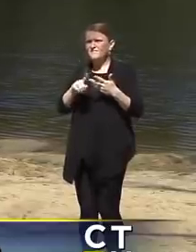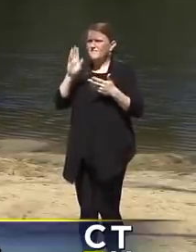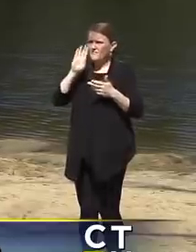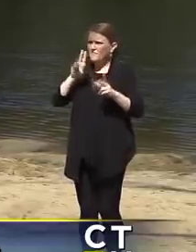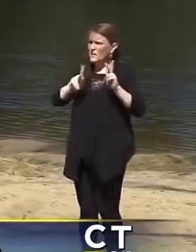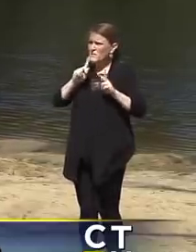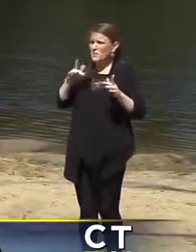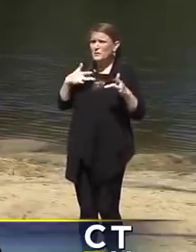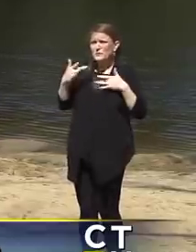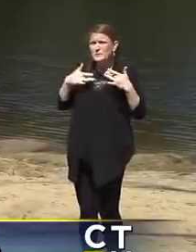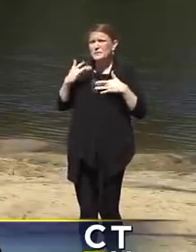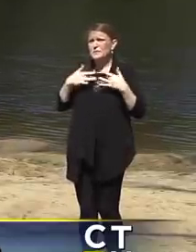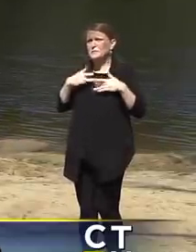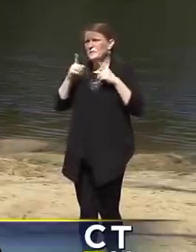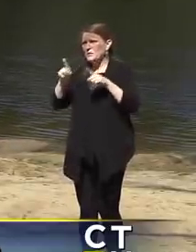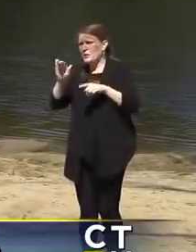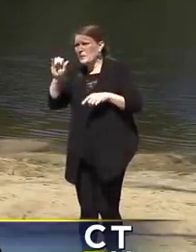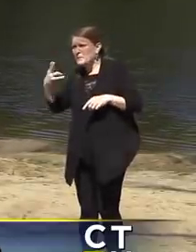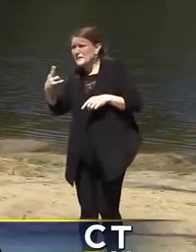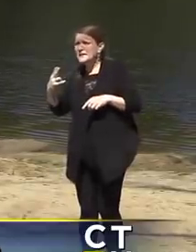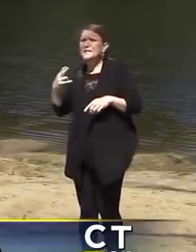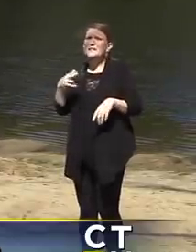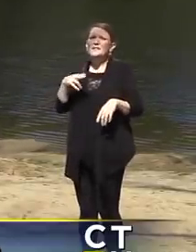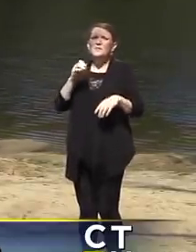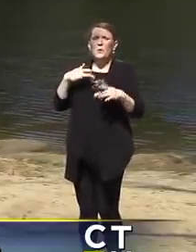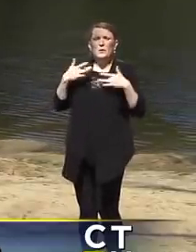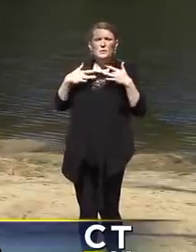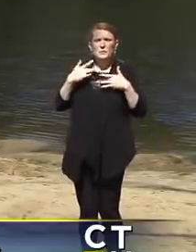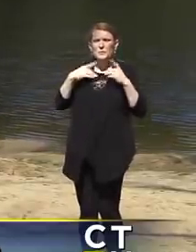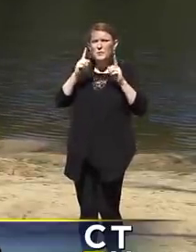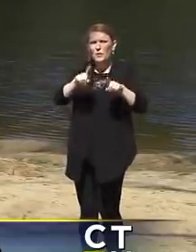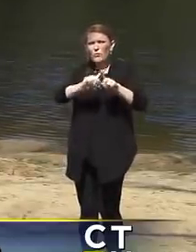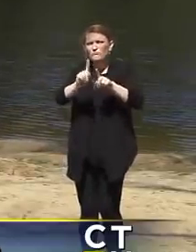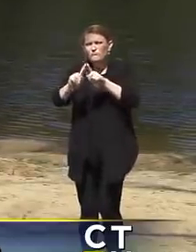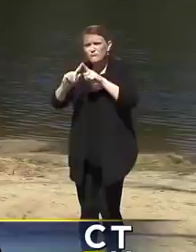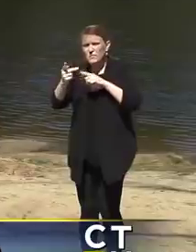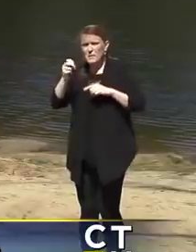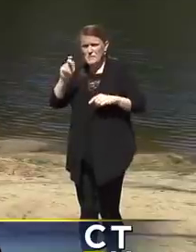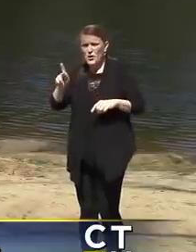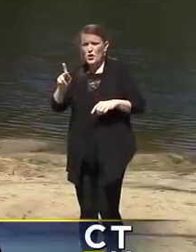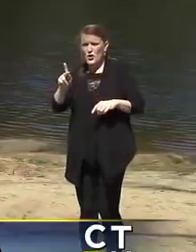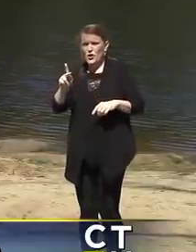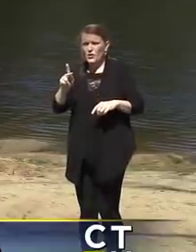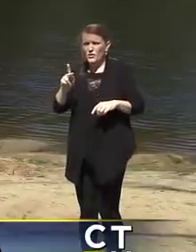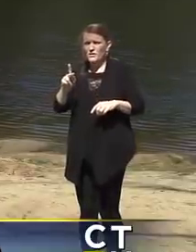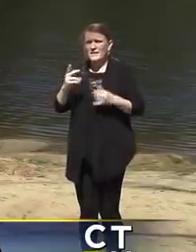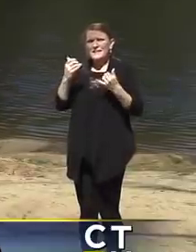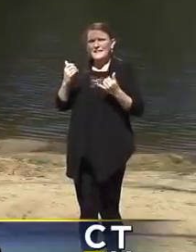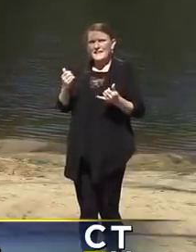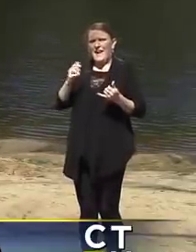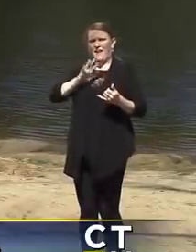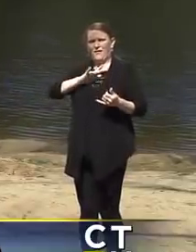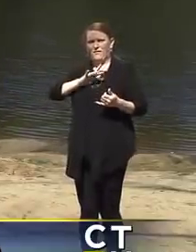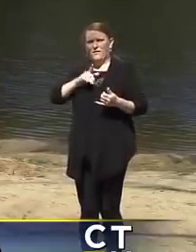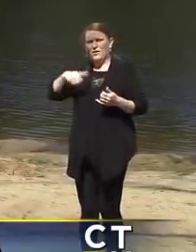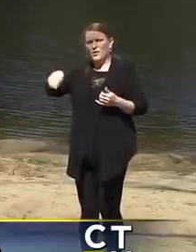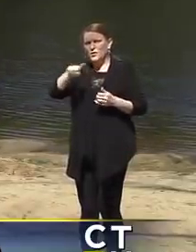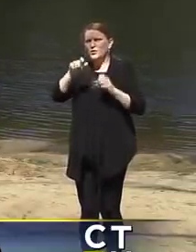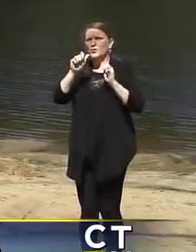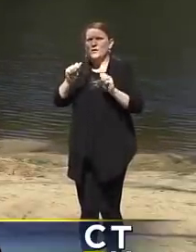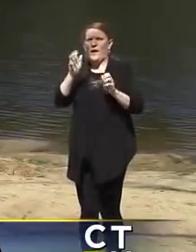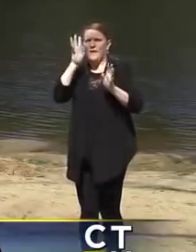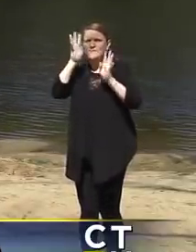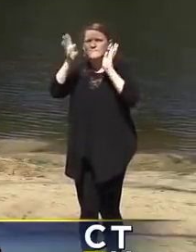beaches and coming to some of our really popular shoreline parks, this is a great time to get creative and to consider some of the less